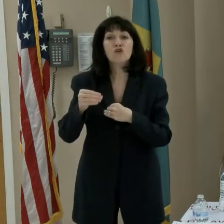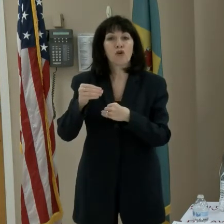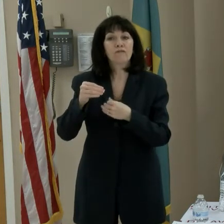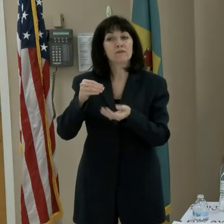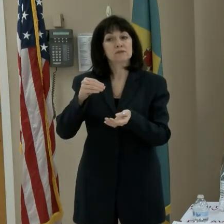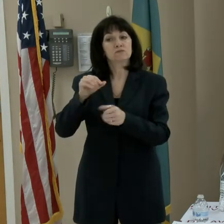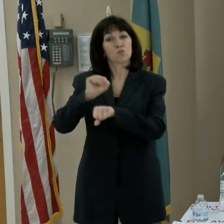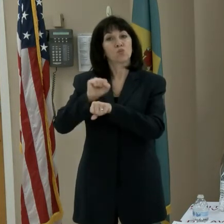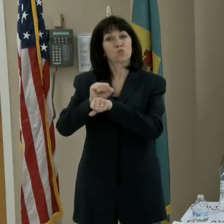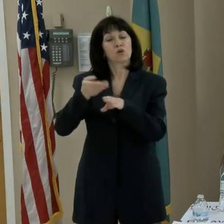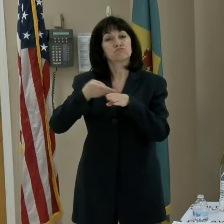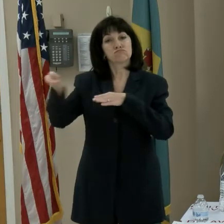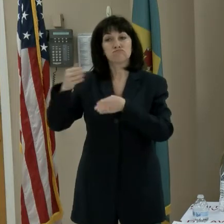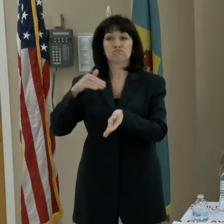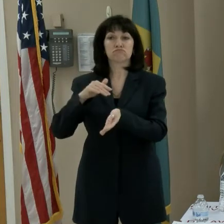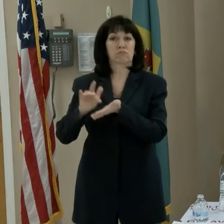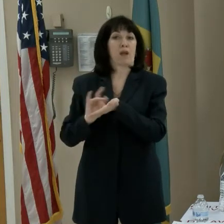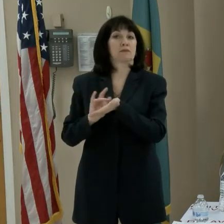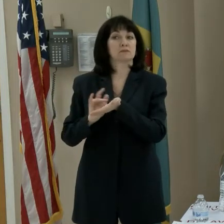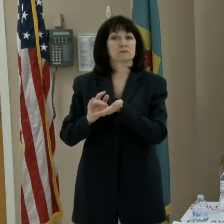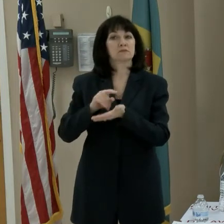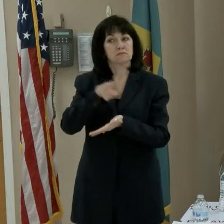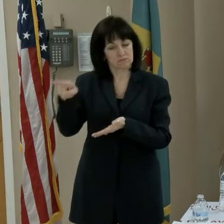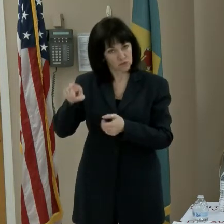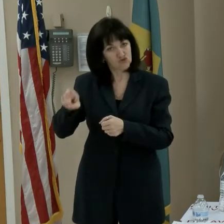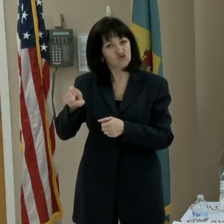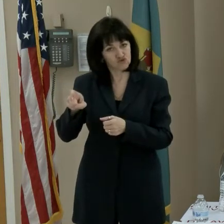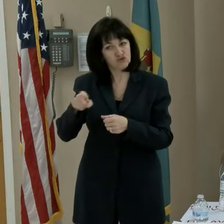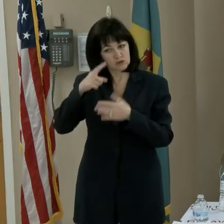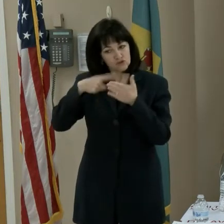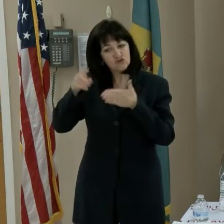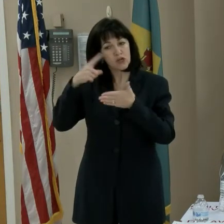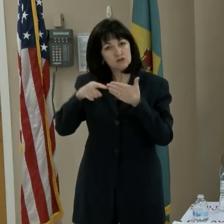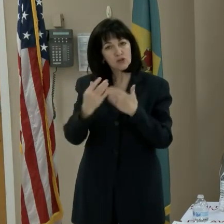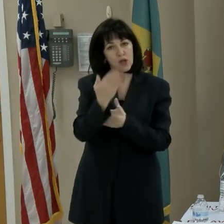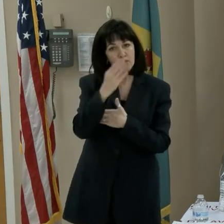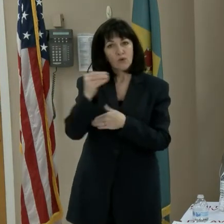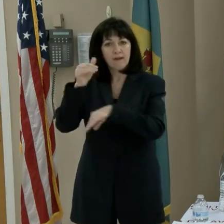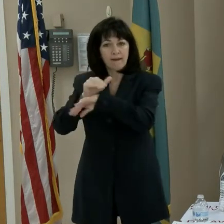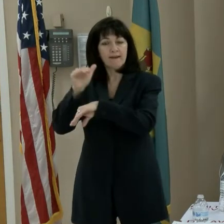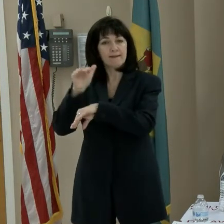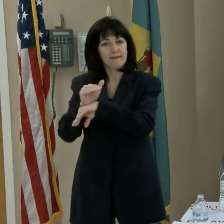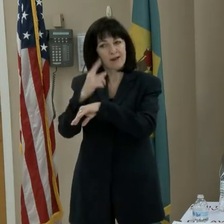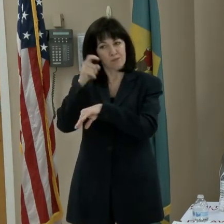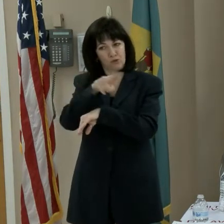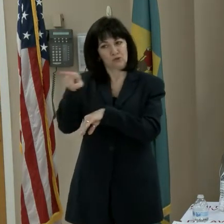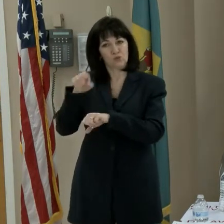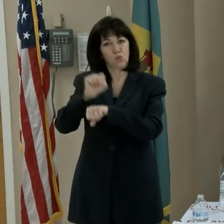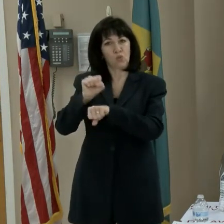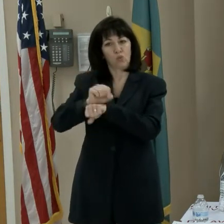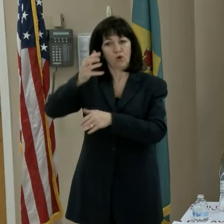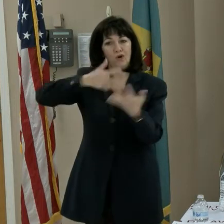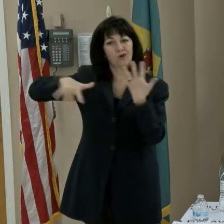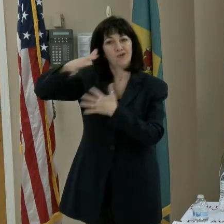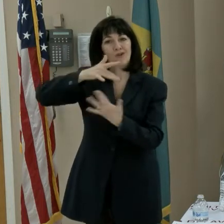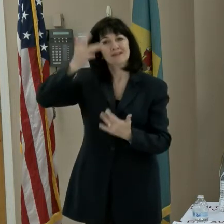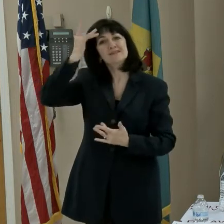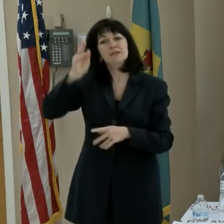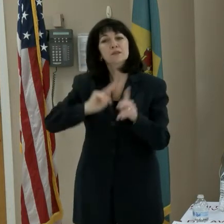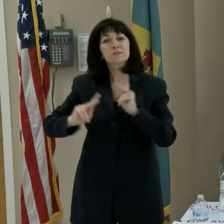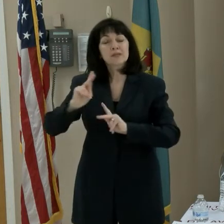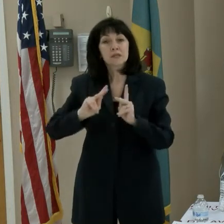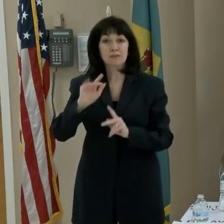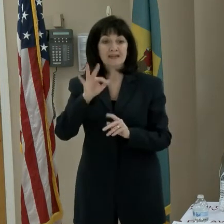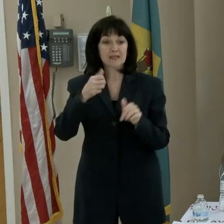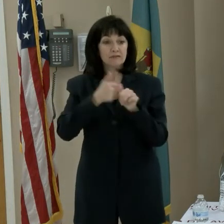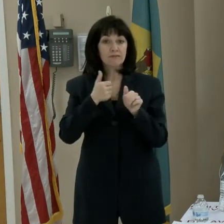and night, twice a day, just to see whether they may be developing any symptoms, particularly if you've been taking care of someone